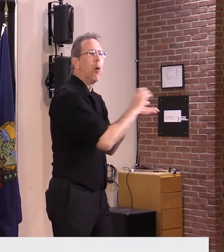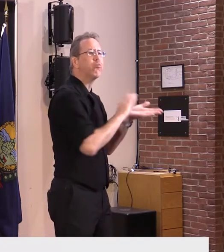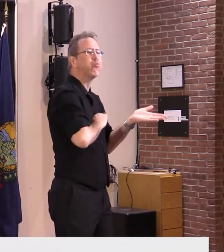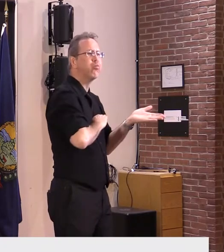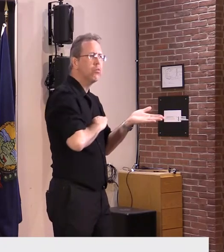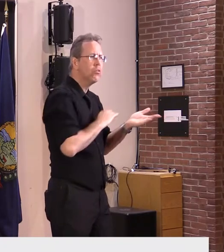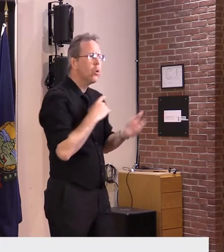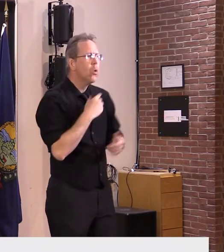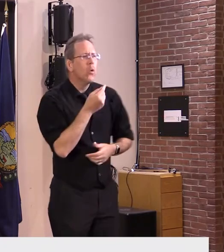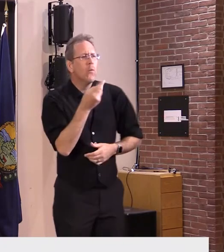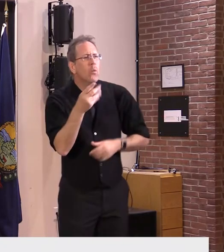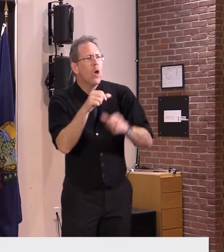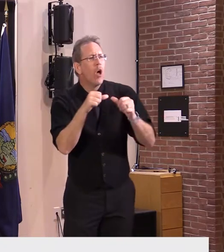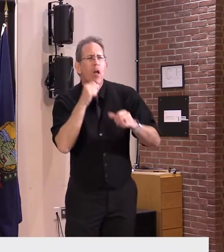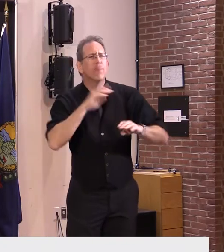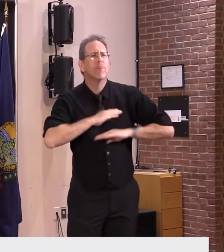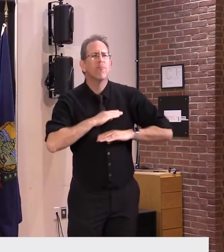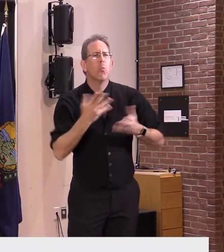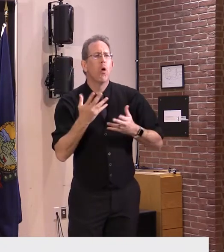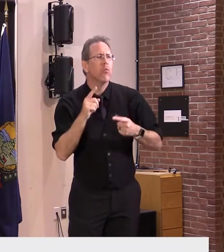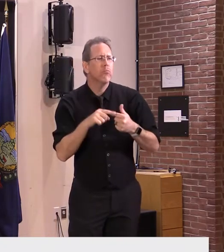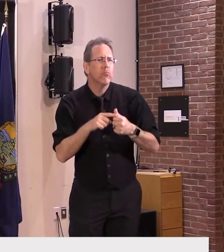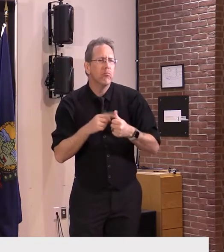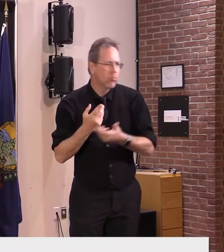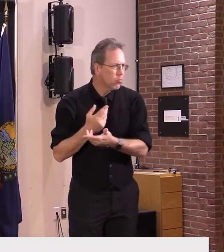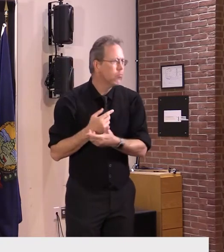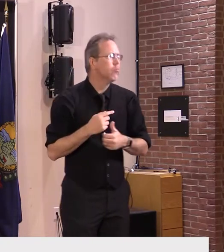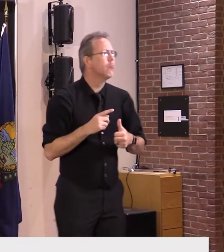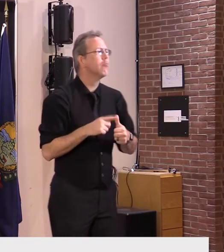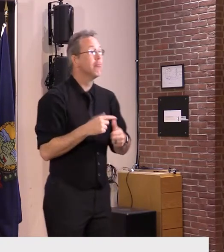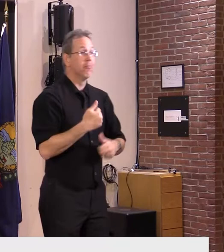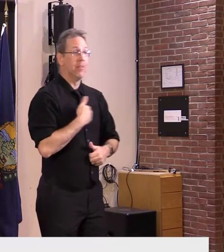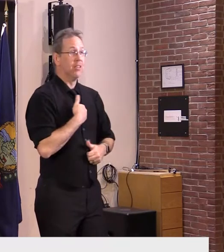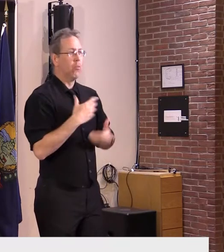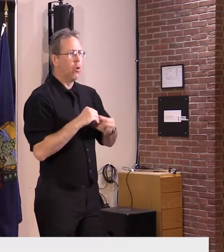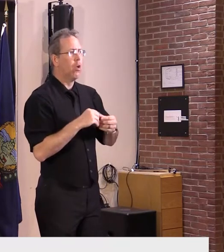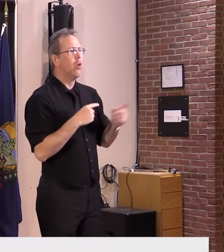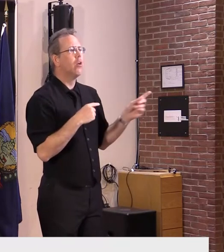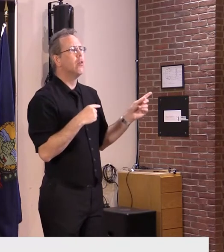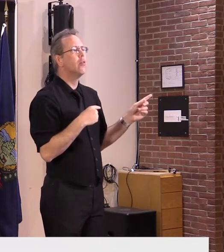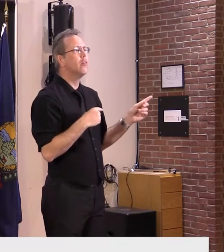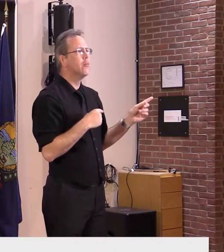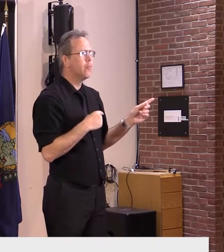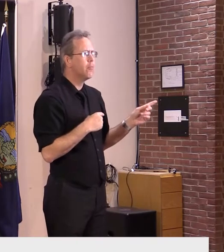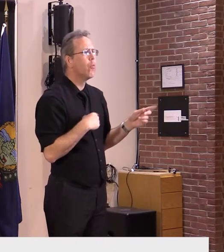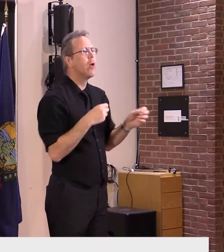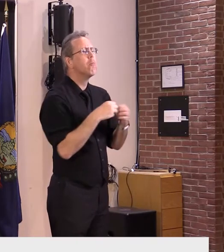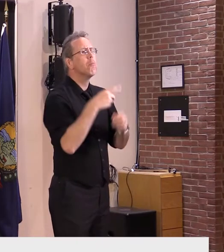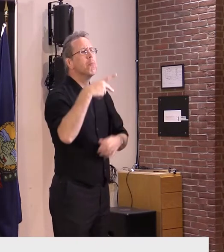didn't come your way? Military pensions, Act 250, more tax relief.